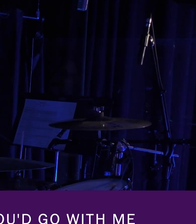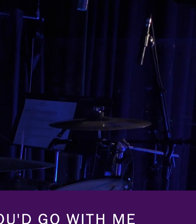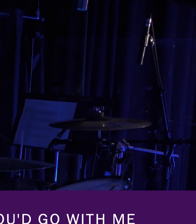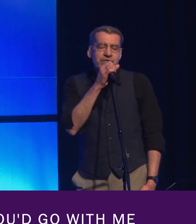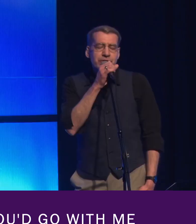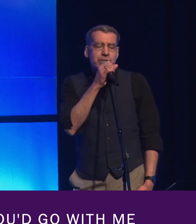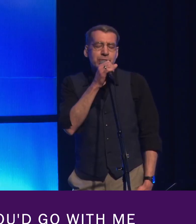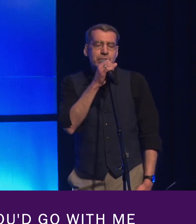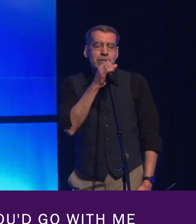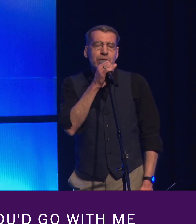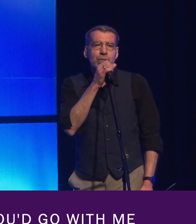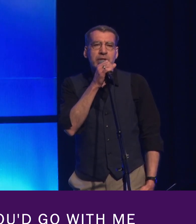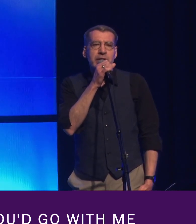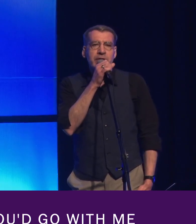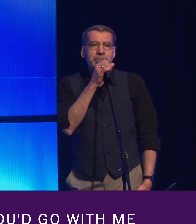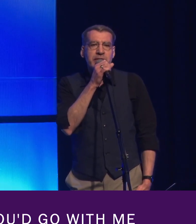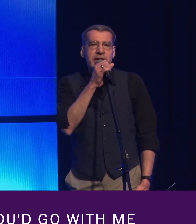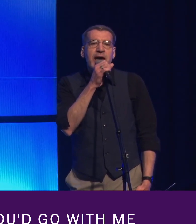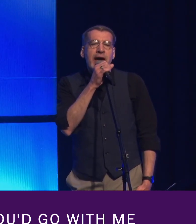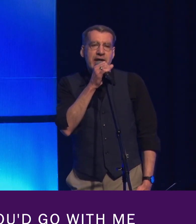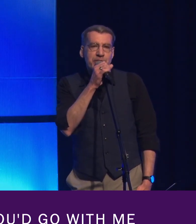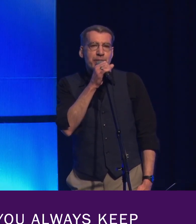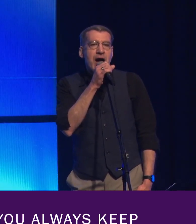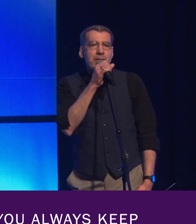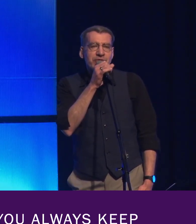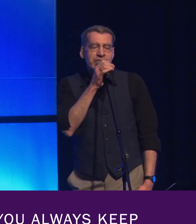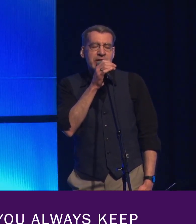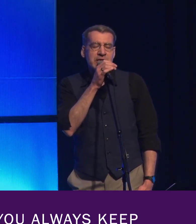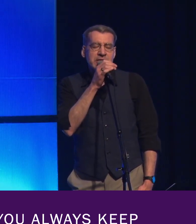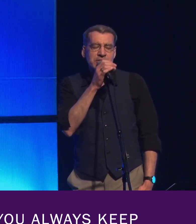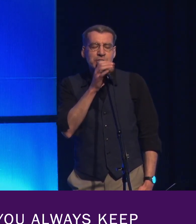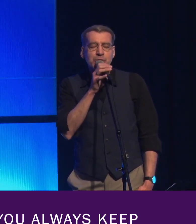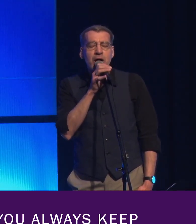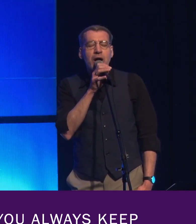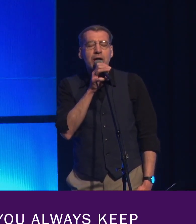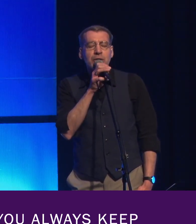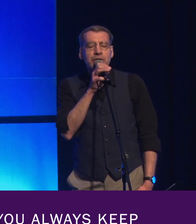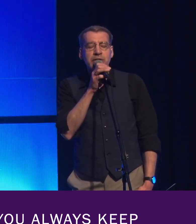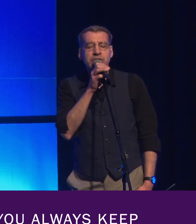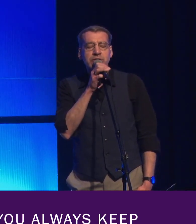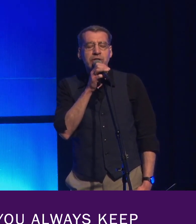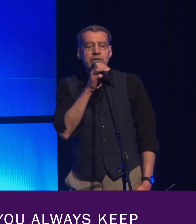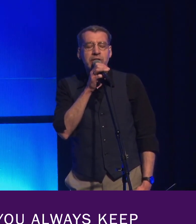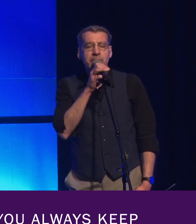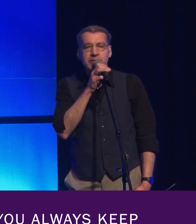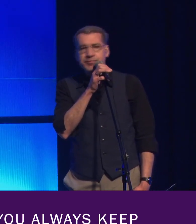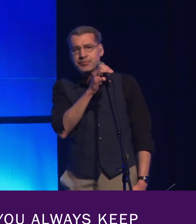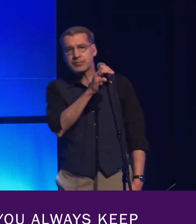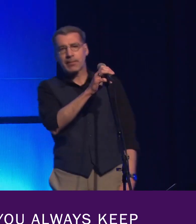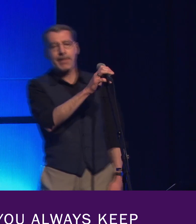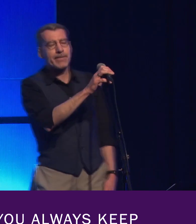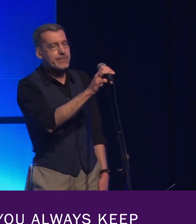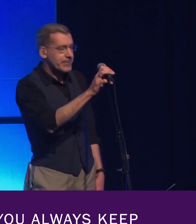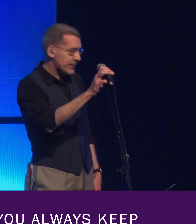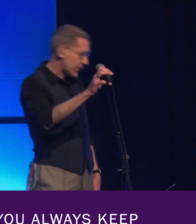But you promised you'd go with me, and you promised that you always keep.